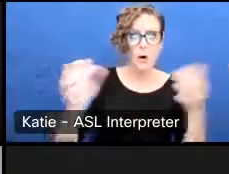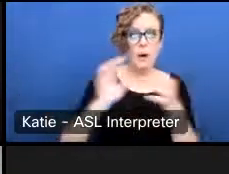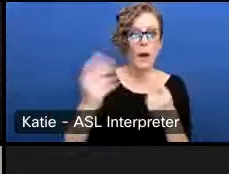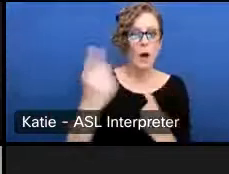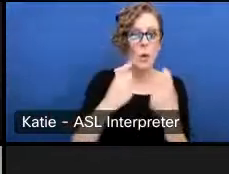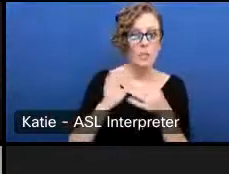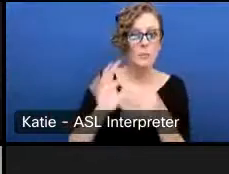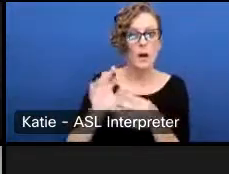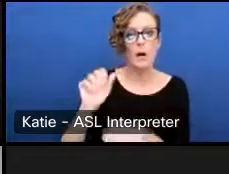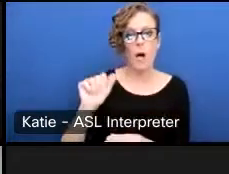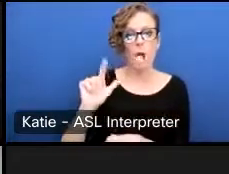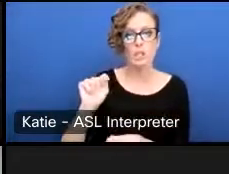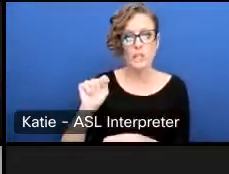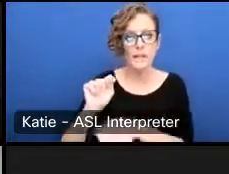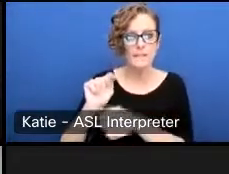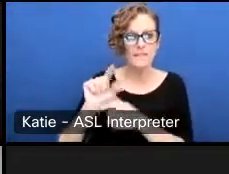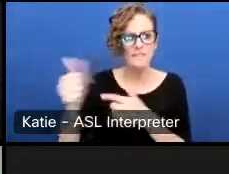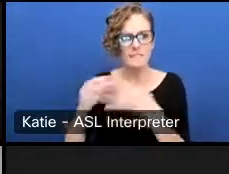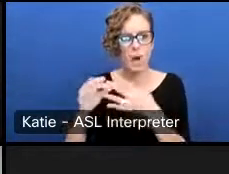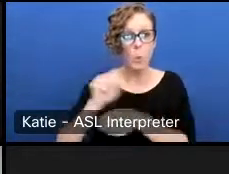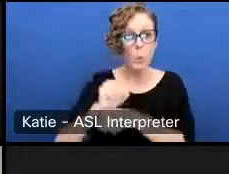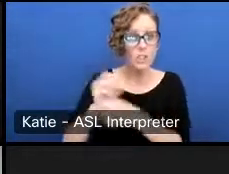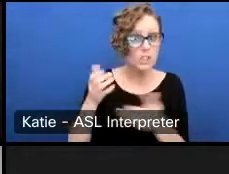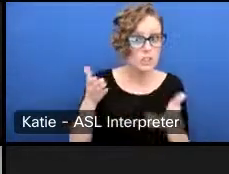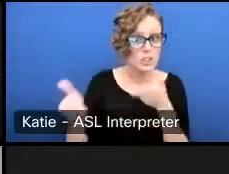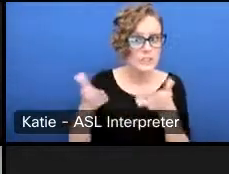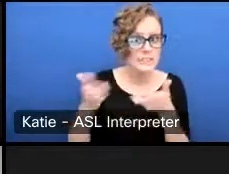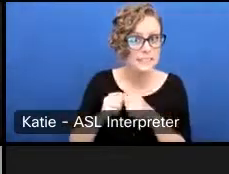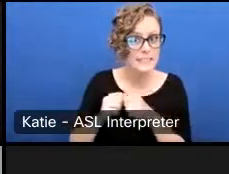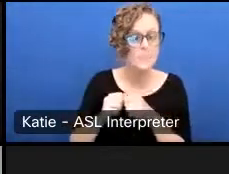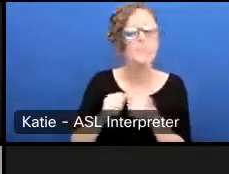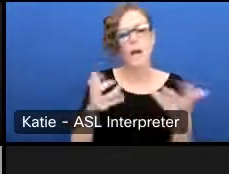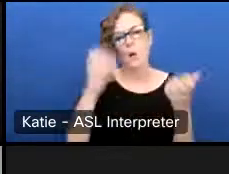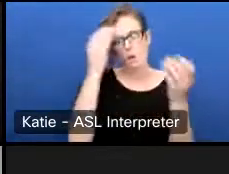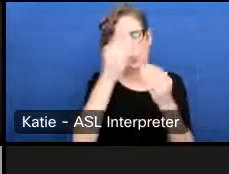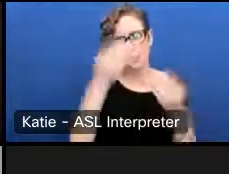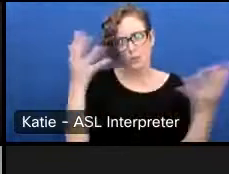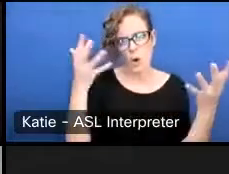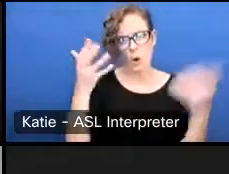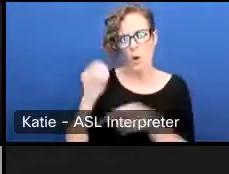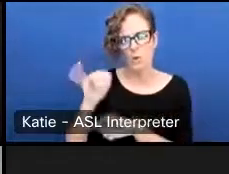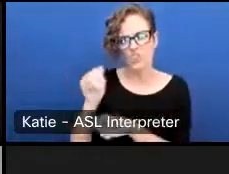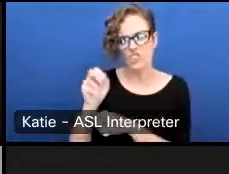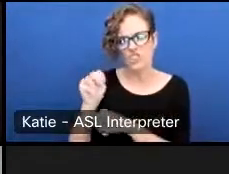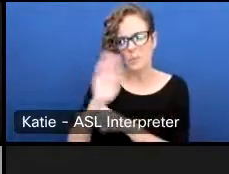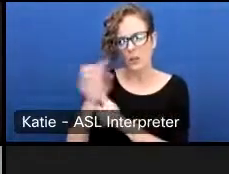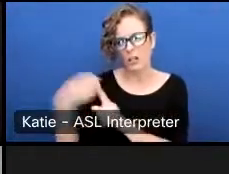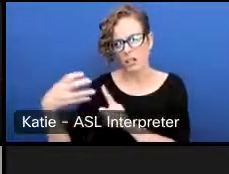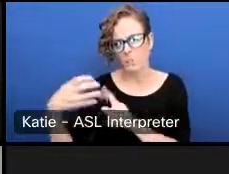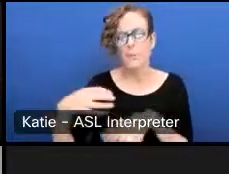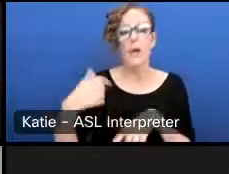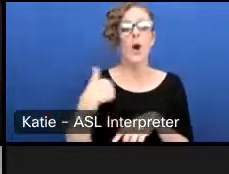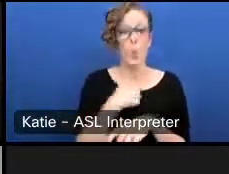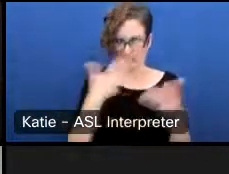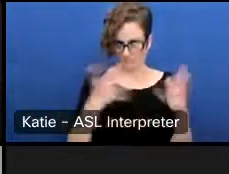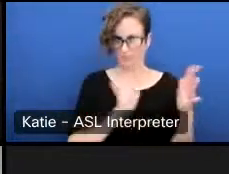alternative work services. I did want to let you guys know, and Jean will kind of take this, but we had